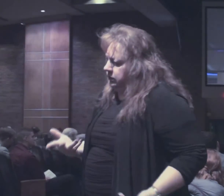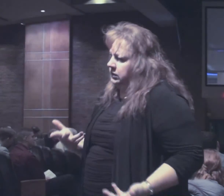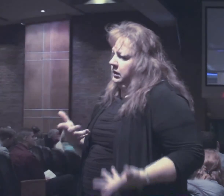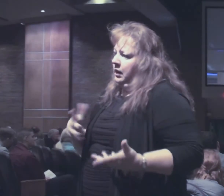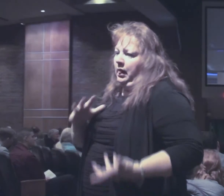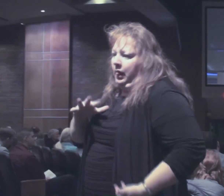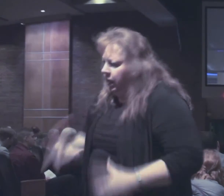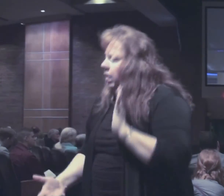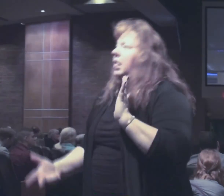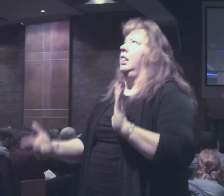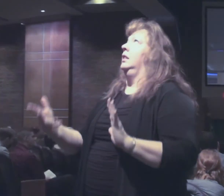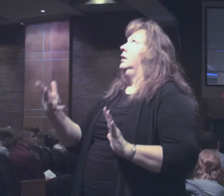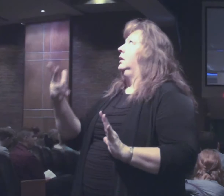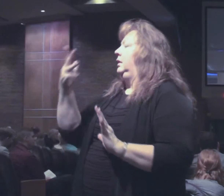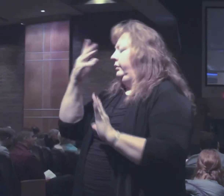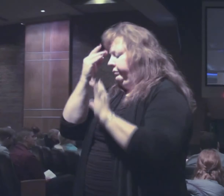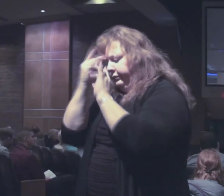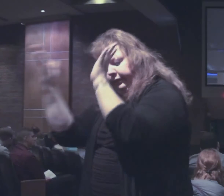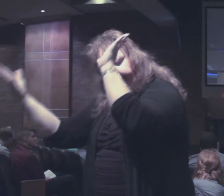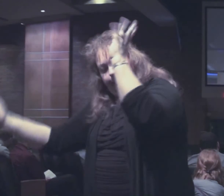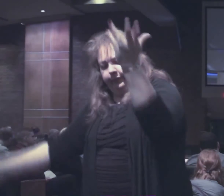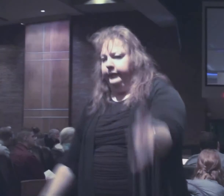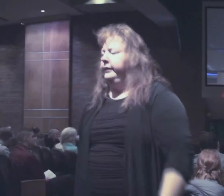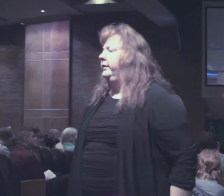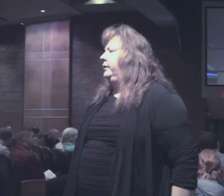I'm an emotional wreck.